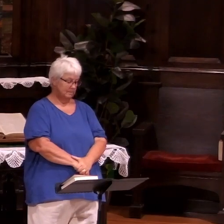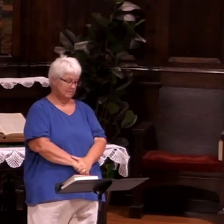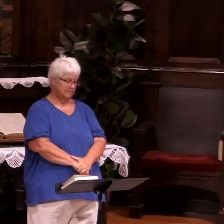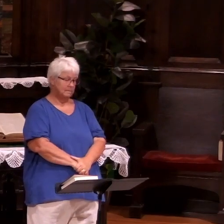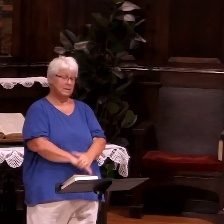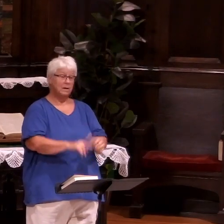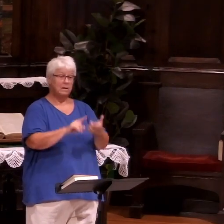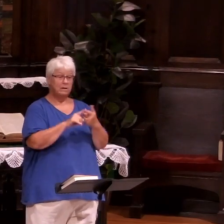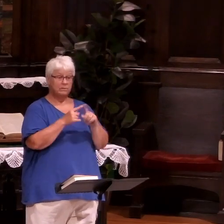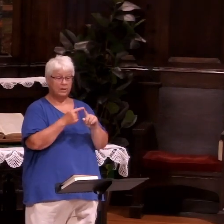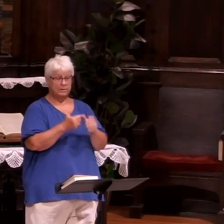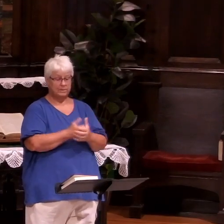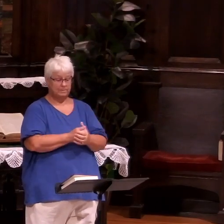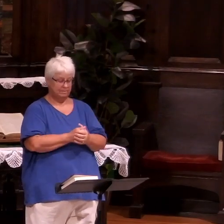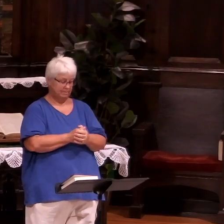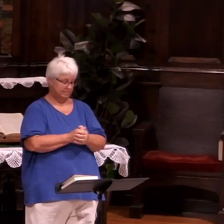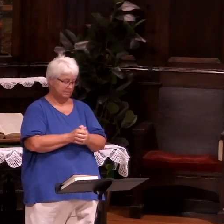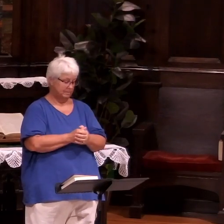Friends,